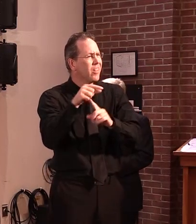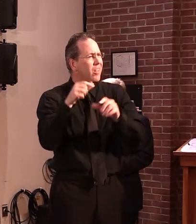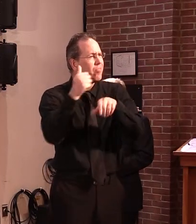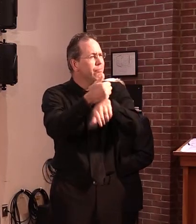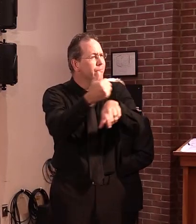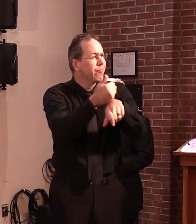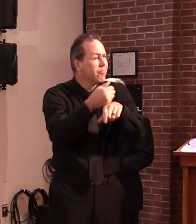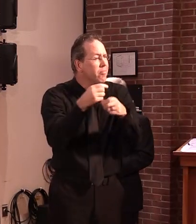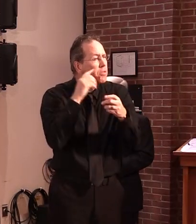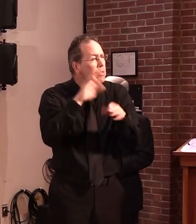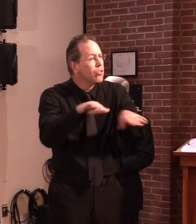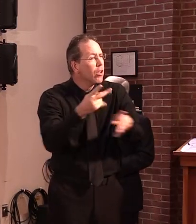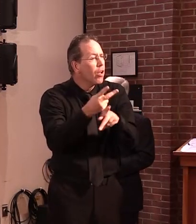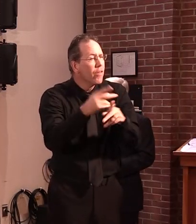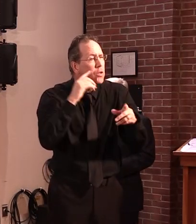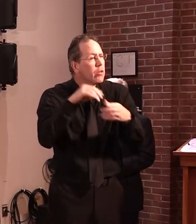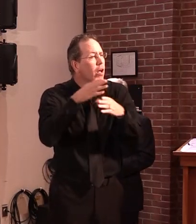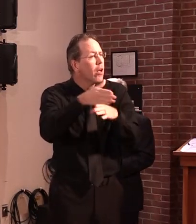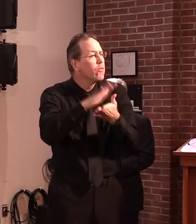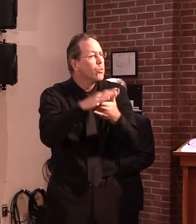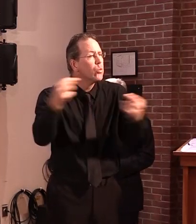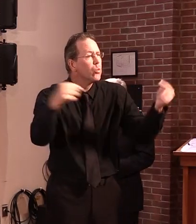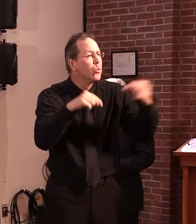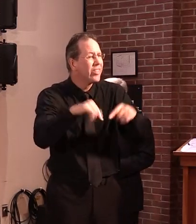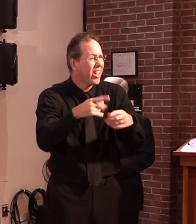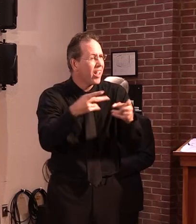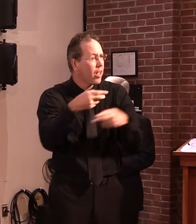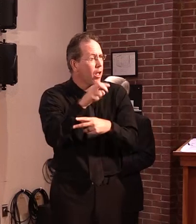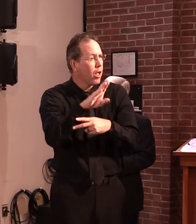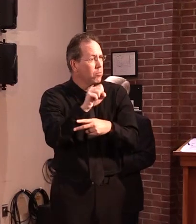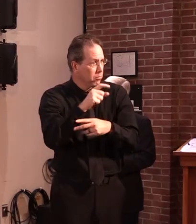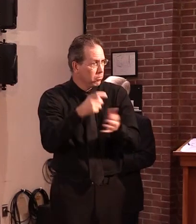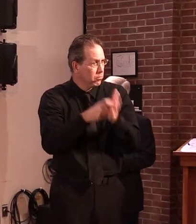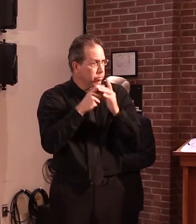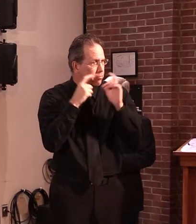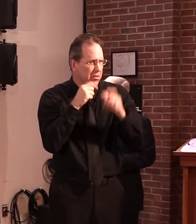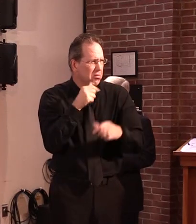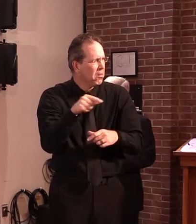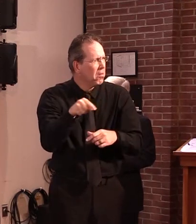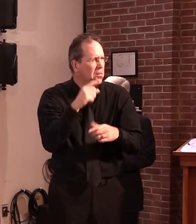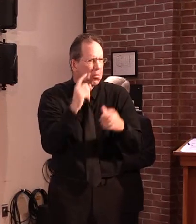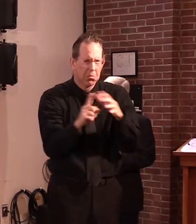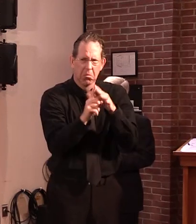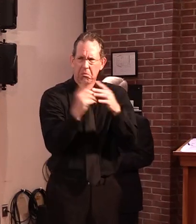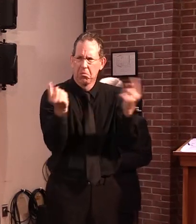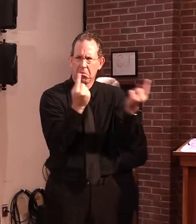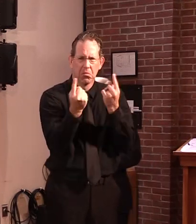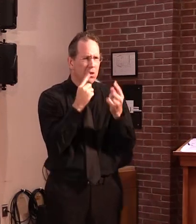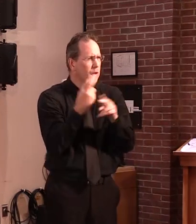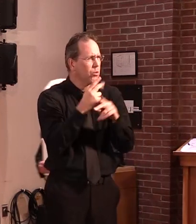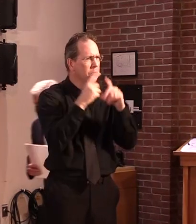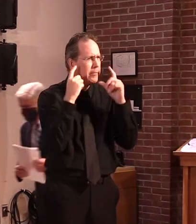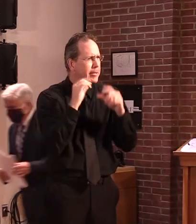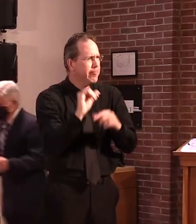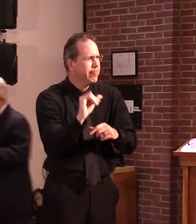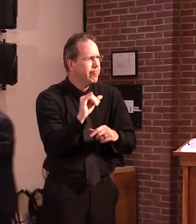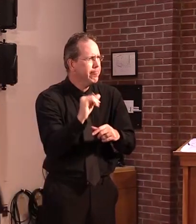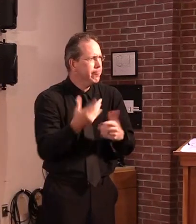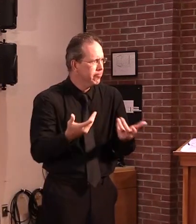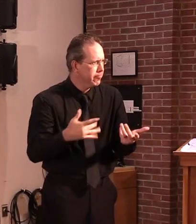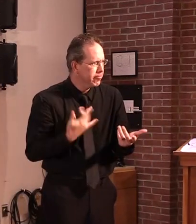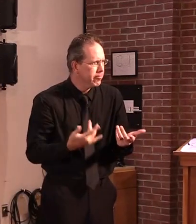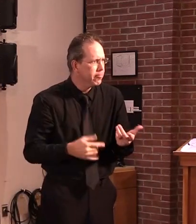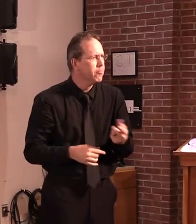school and maternal child section, just to make sure that our guidance is as explicit as it needs to be.